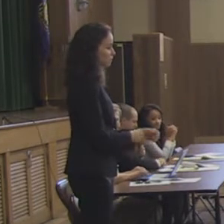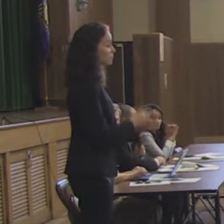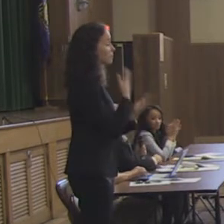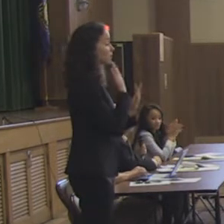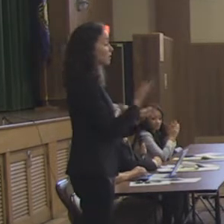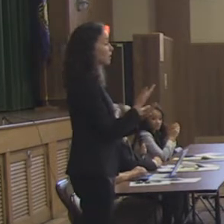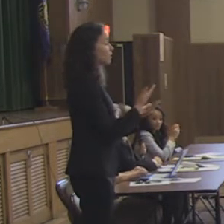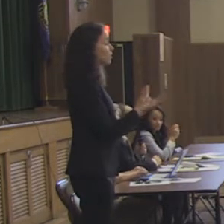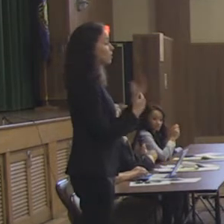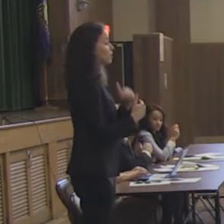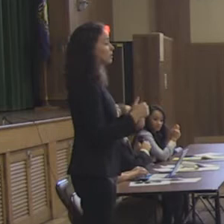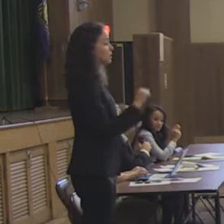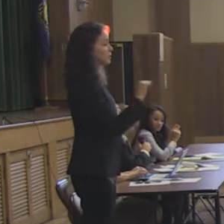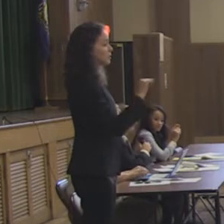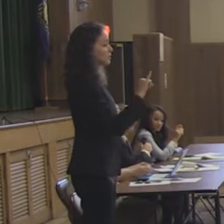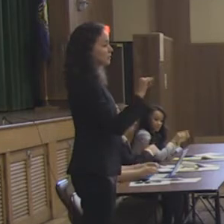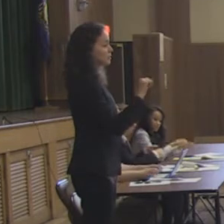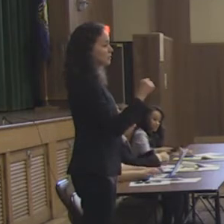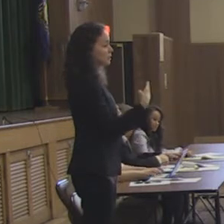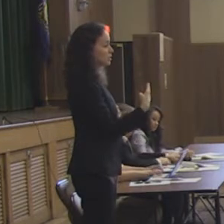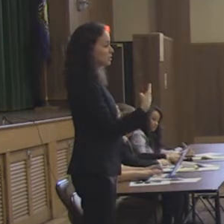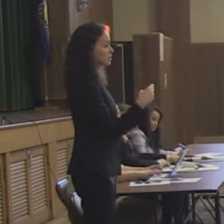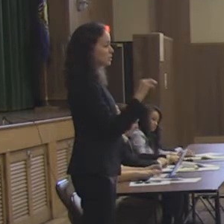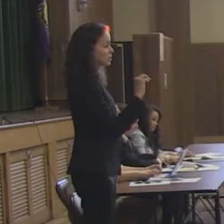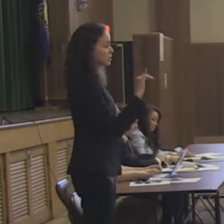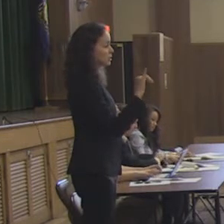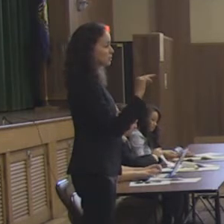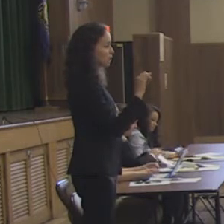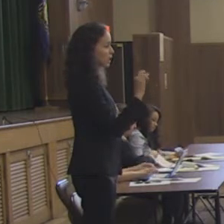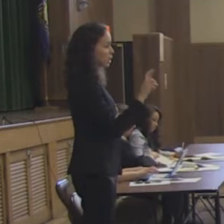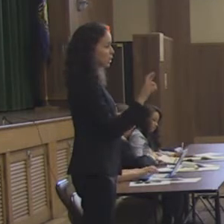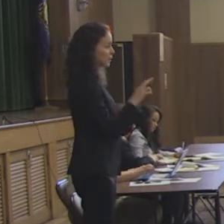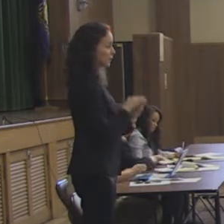Thank you. And next we have Tish Miner.